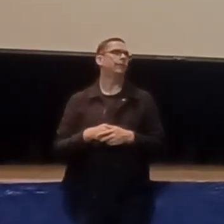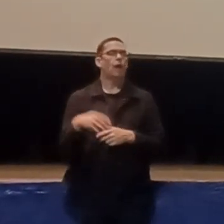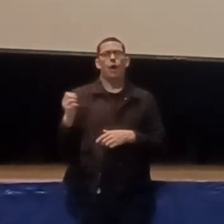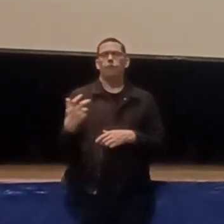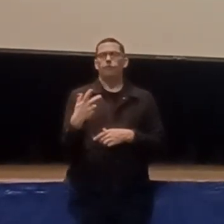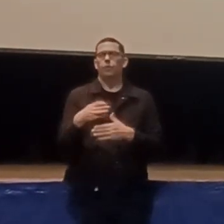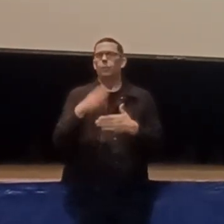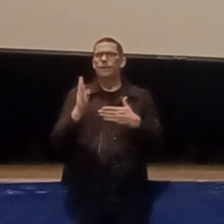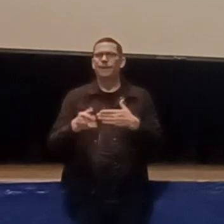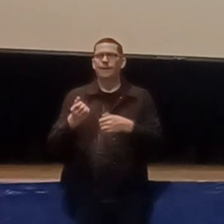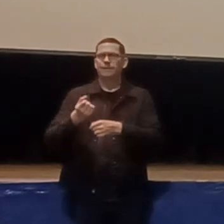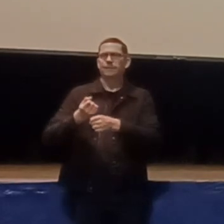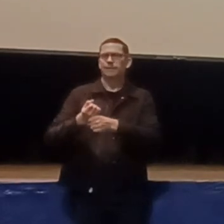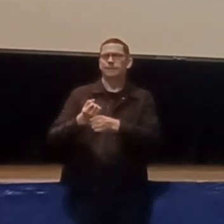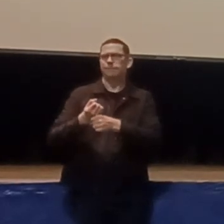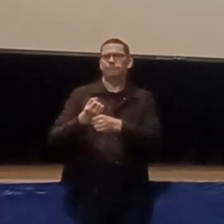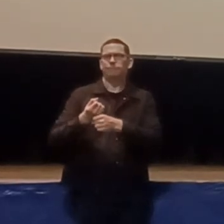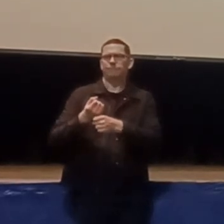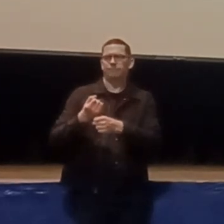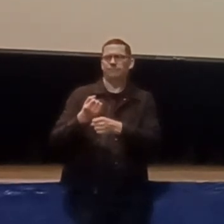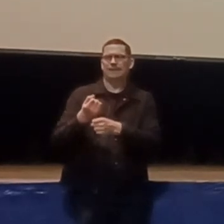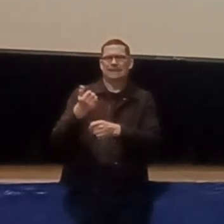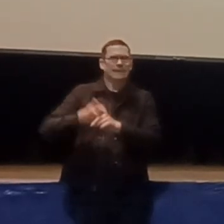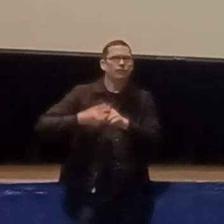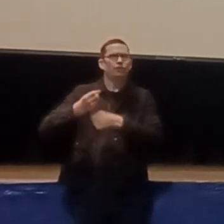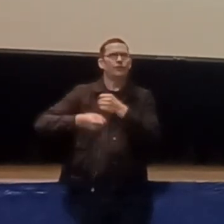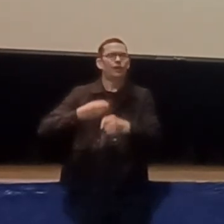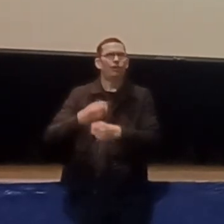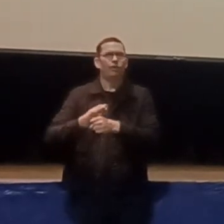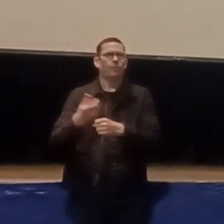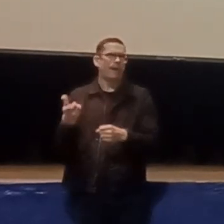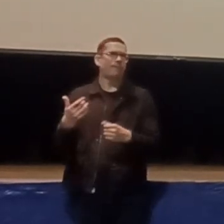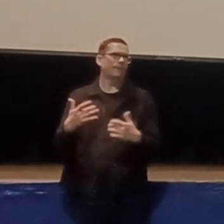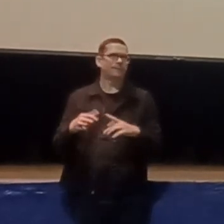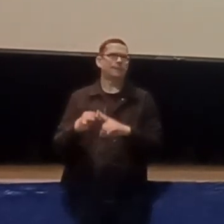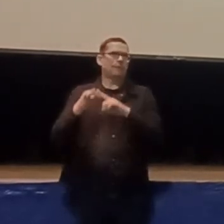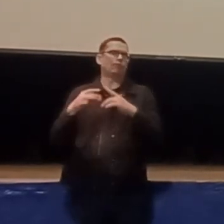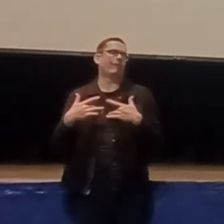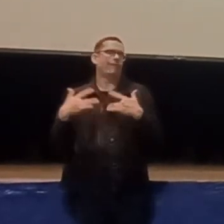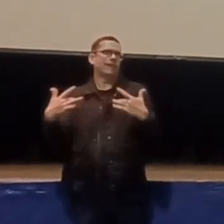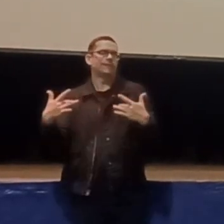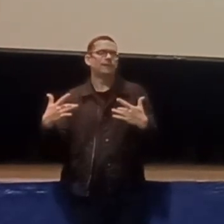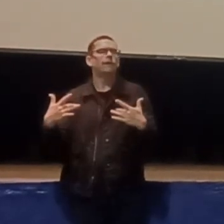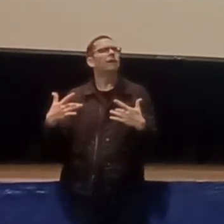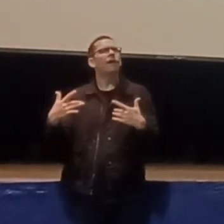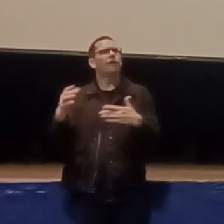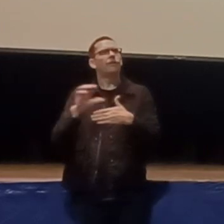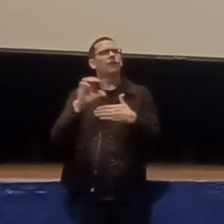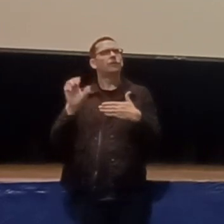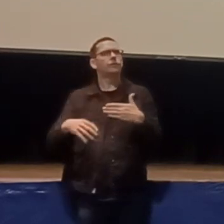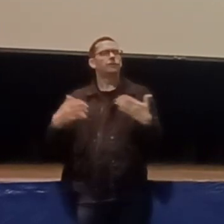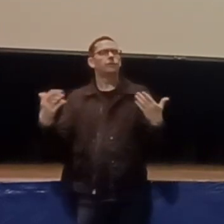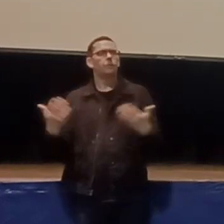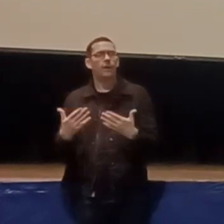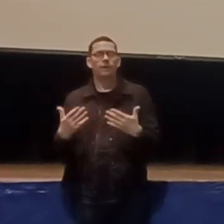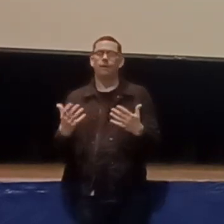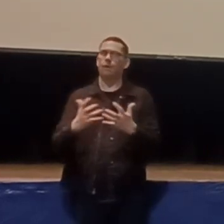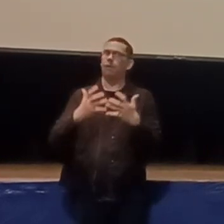a year when we have drop-off events. That is what we provide today. And the consequence of that is that a tremendous amount of